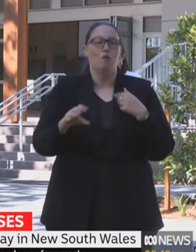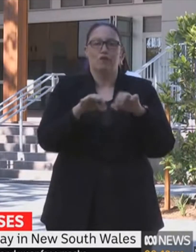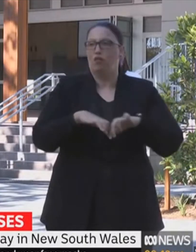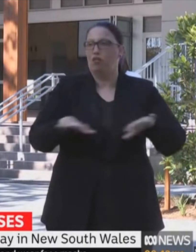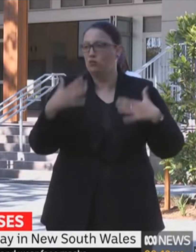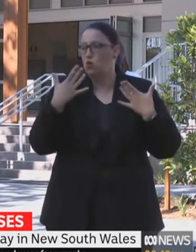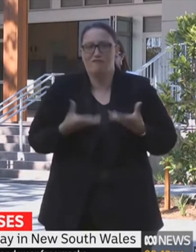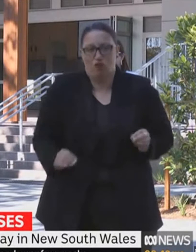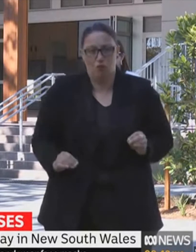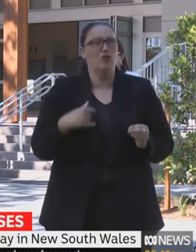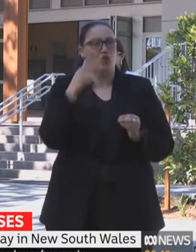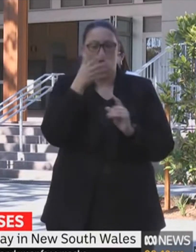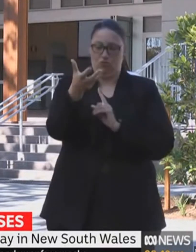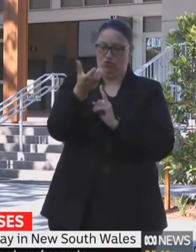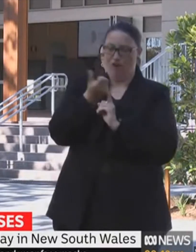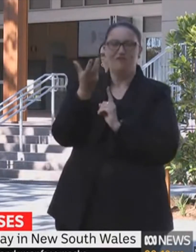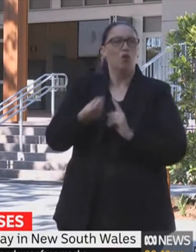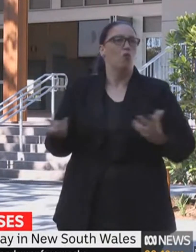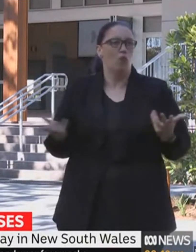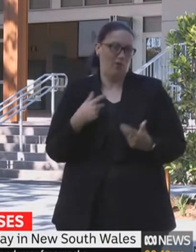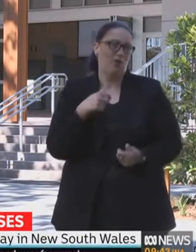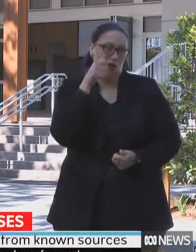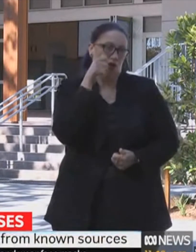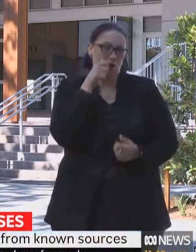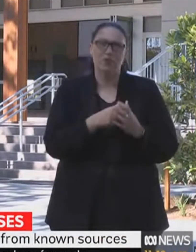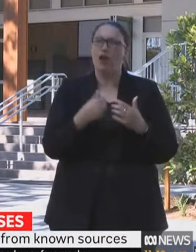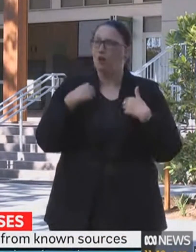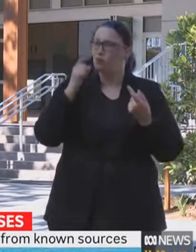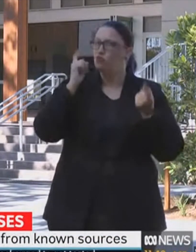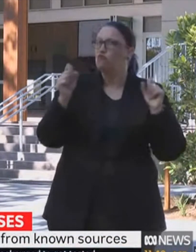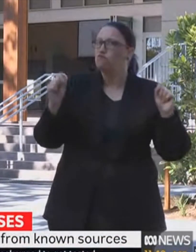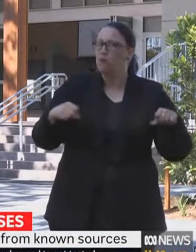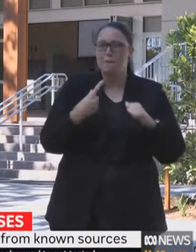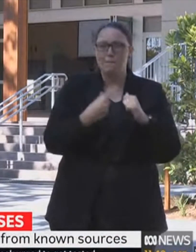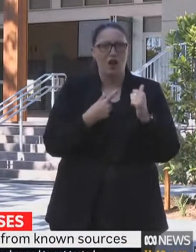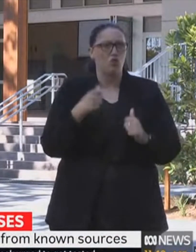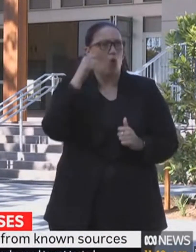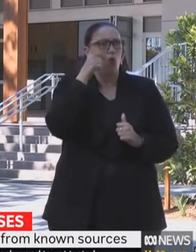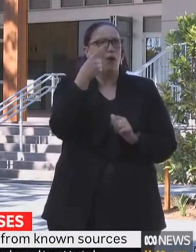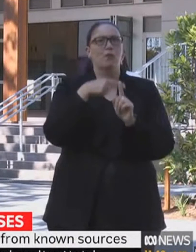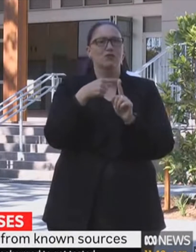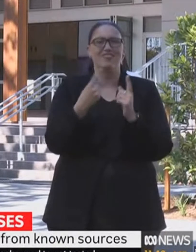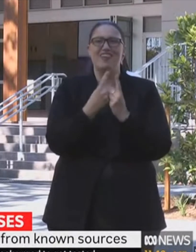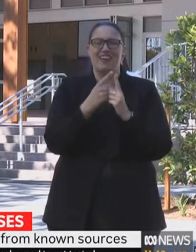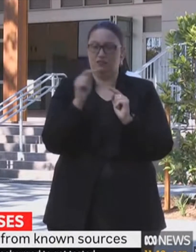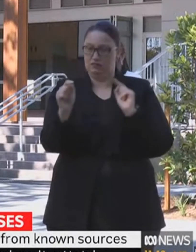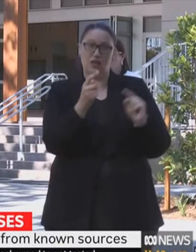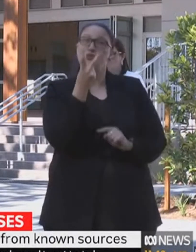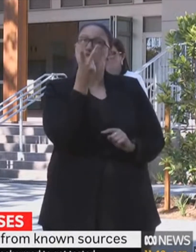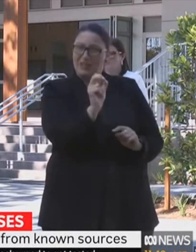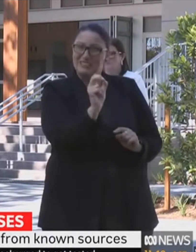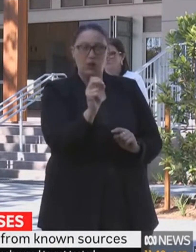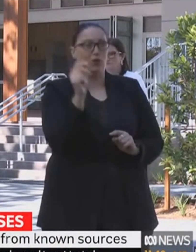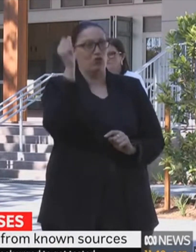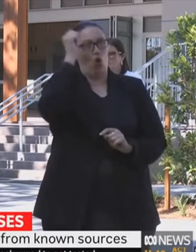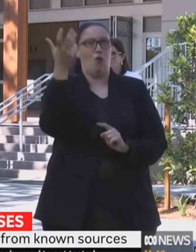Whilst I remain incredibly concerned, that is one positive takeout, that all the cases now are from known sources, which means